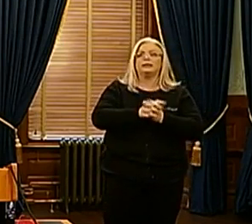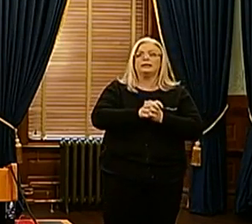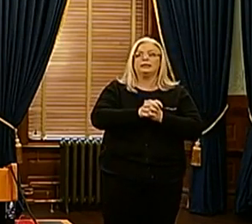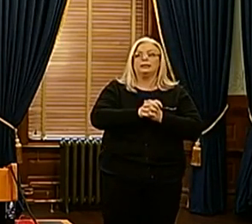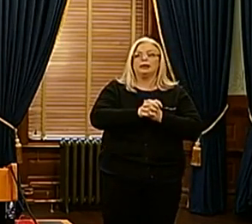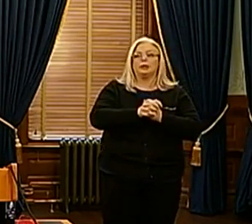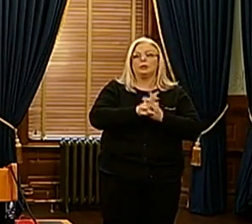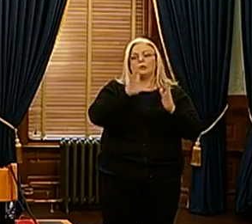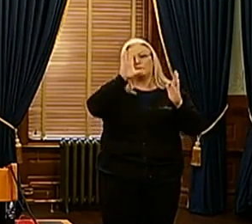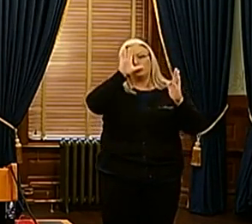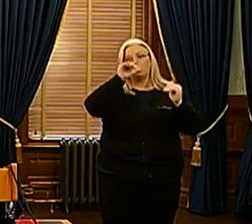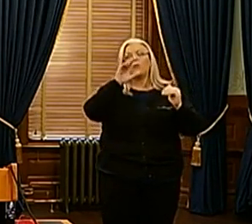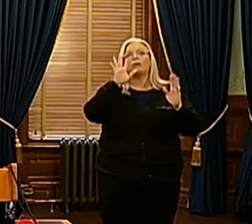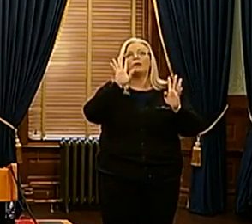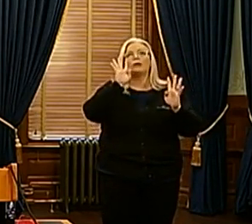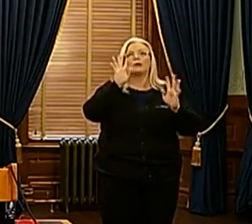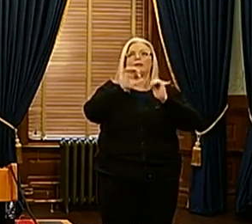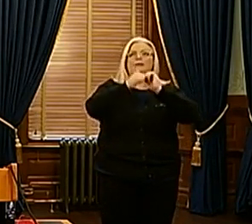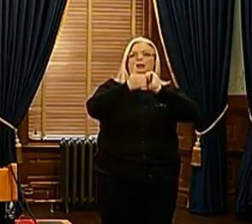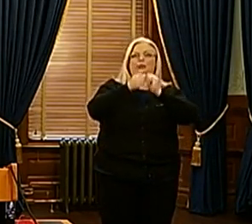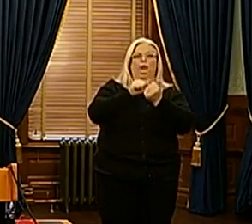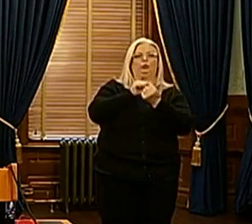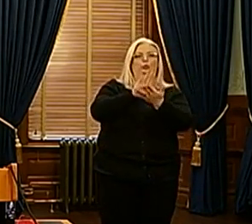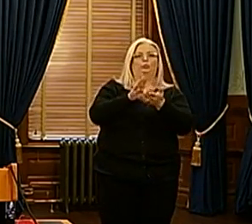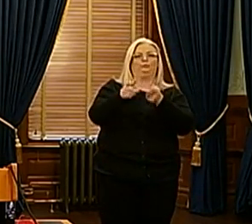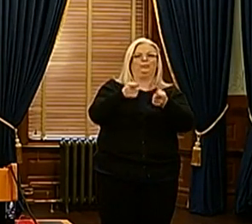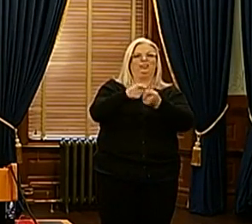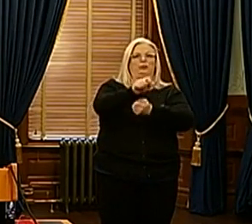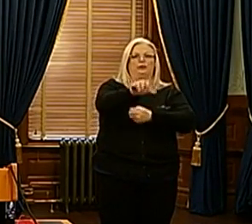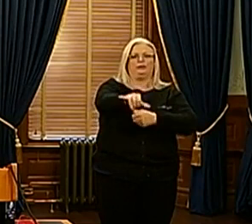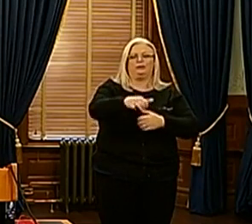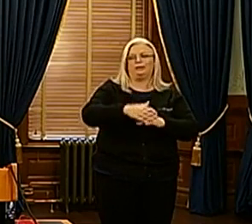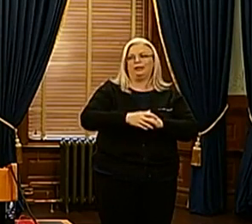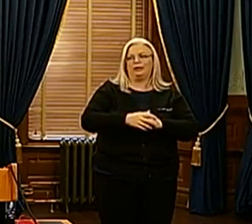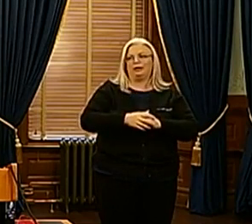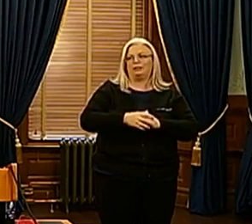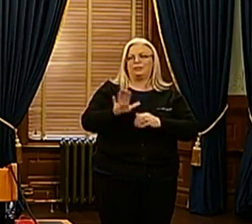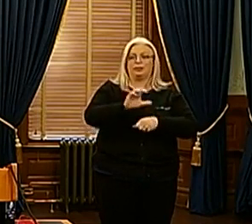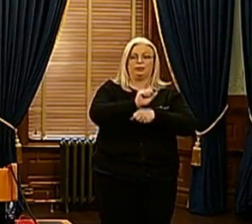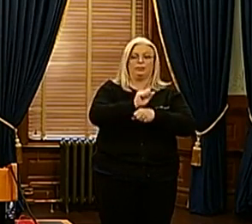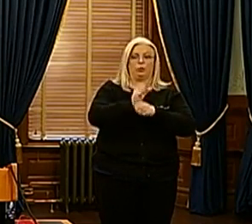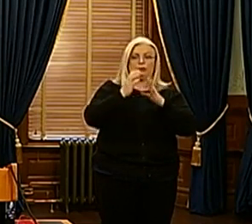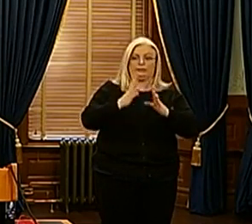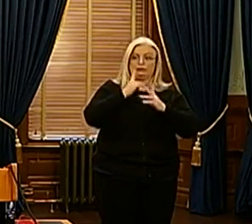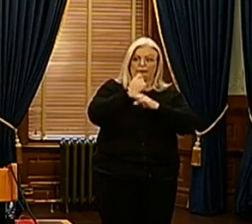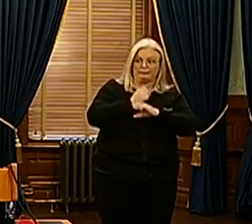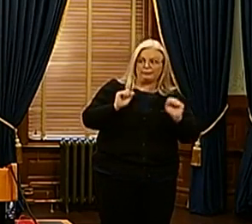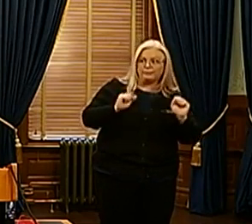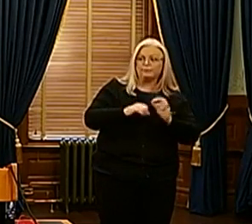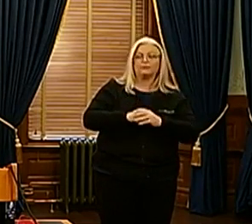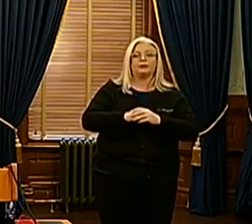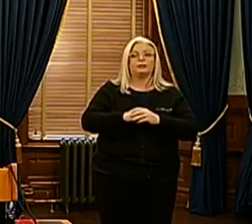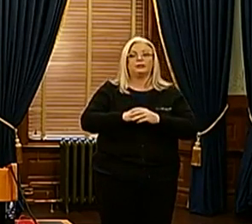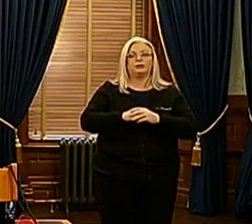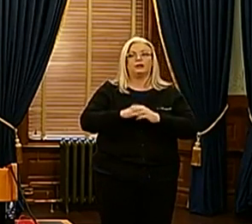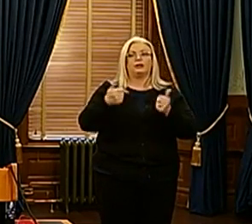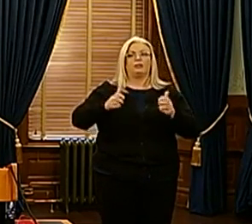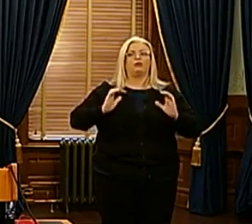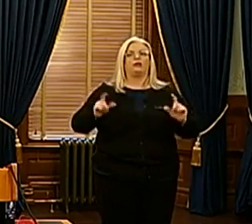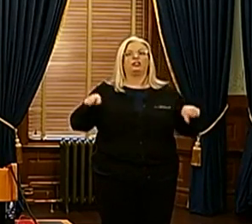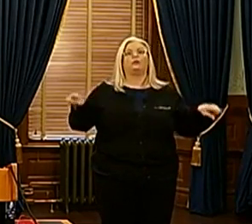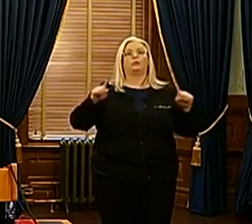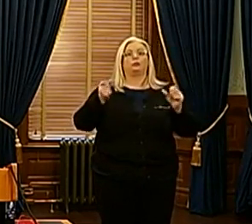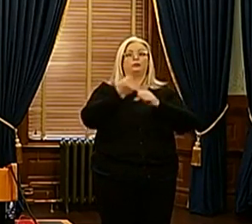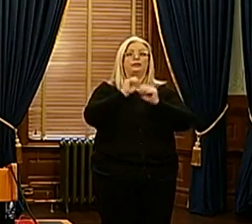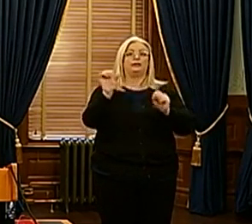come up with a way to deal with it so that their employees are safe and their other customers are